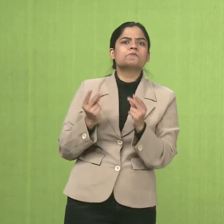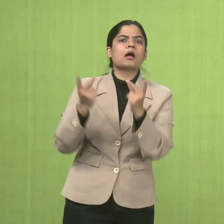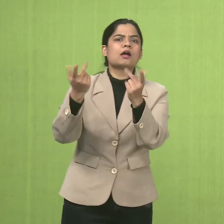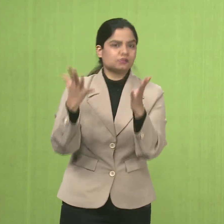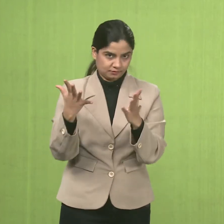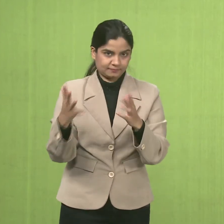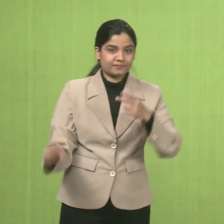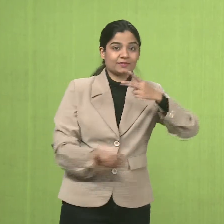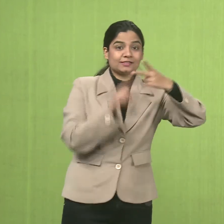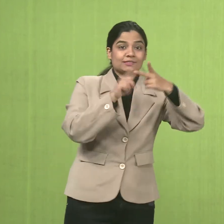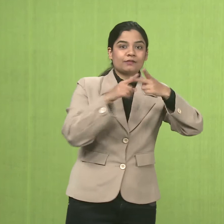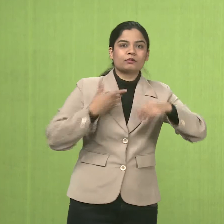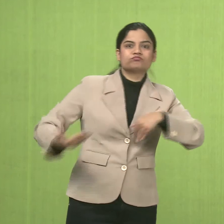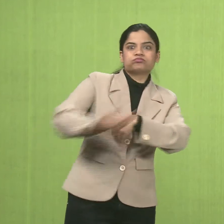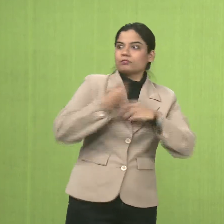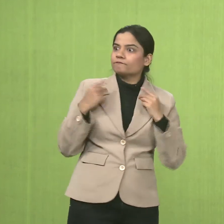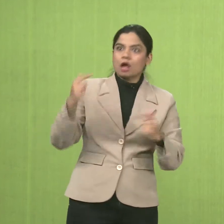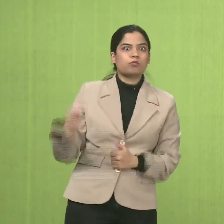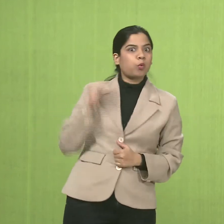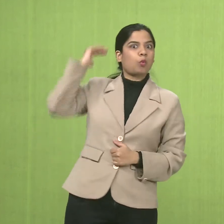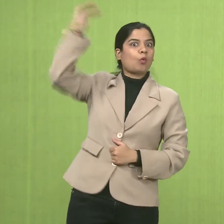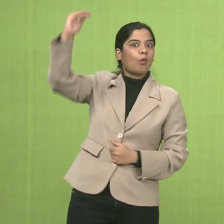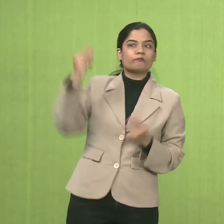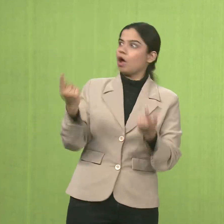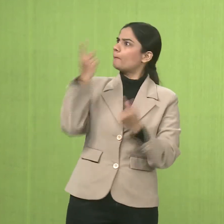who are not maturing too fast. Second is early maturing boys.